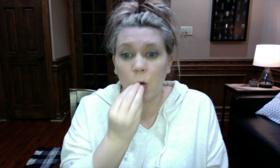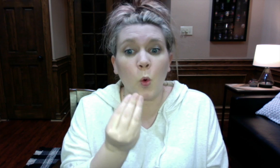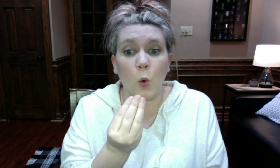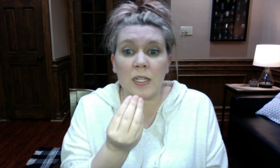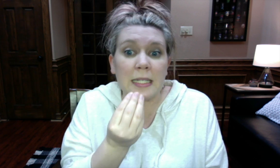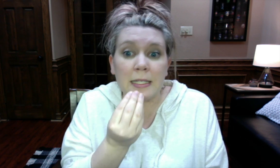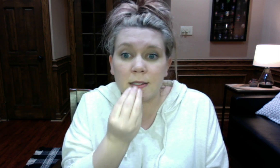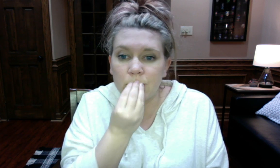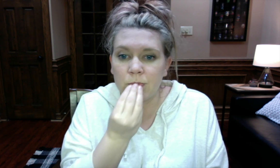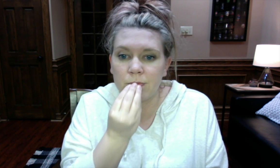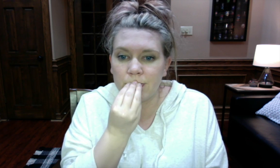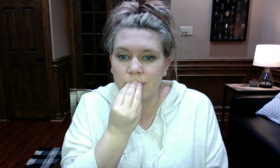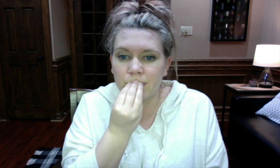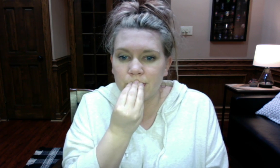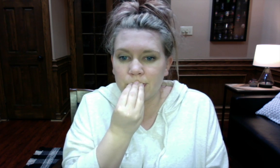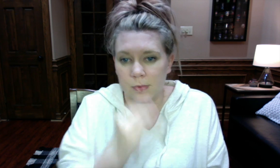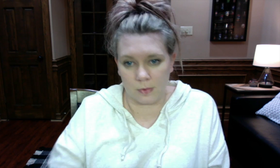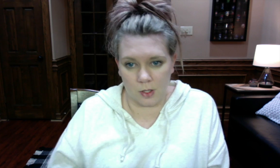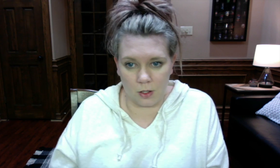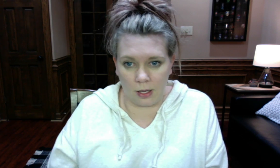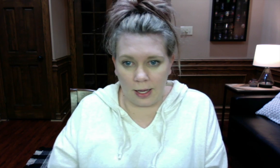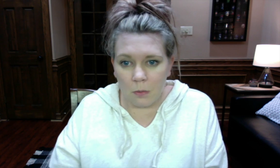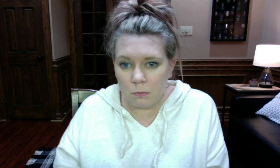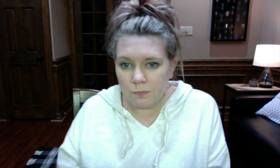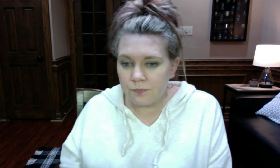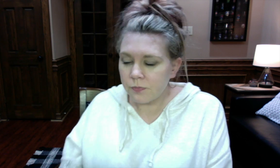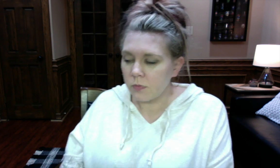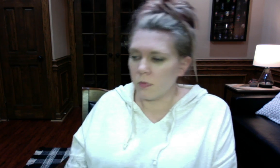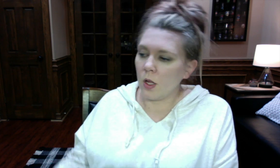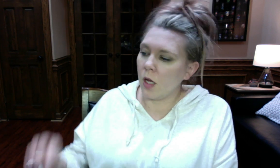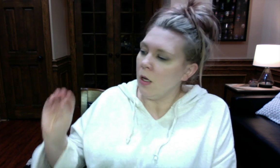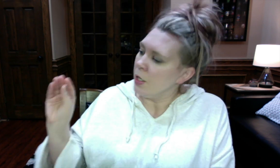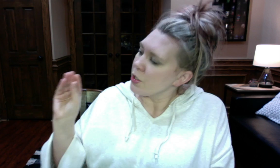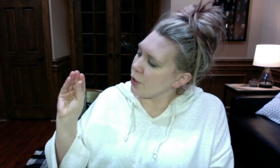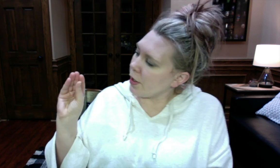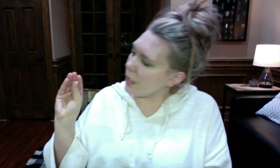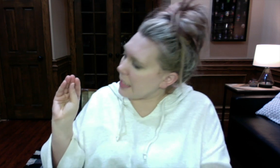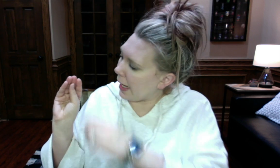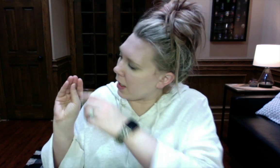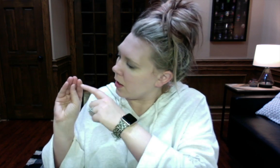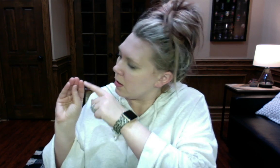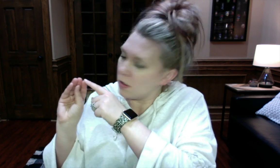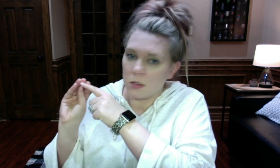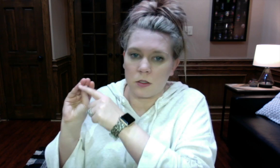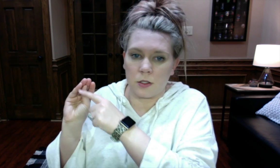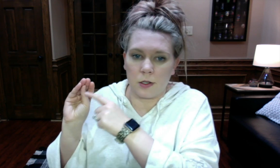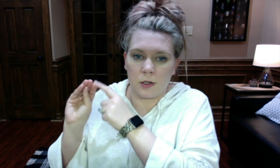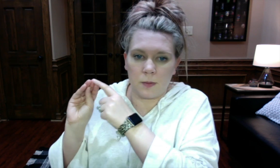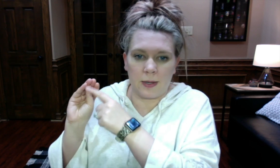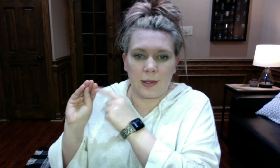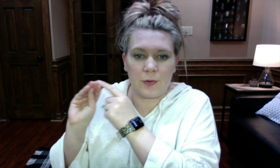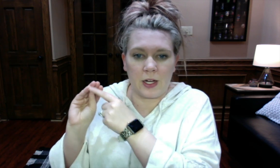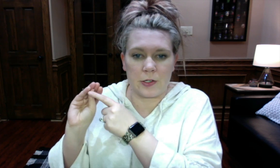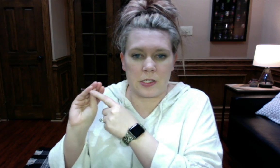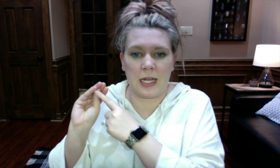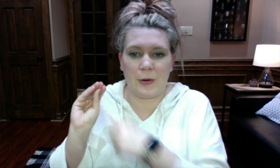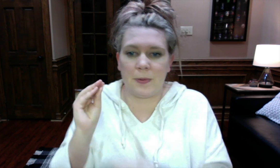or eat. Okay? So you're going to take your pretty little fingers and group them